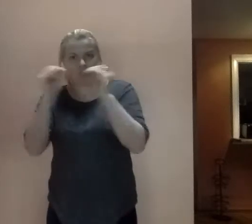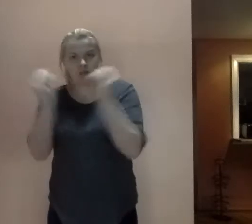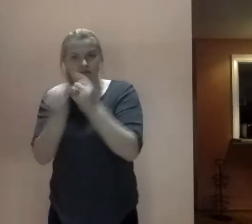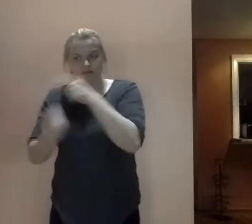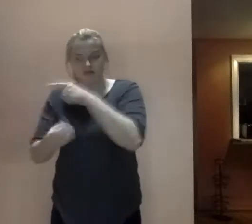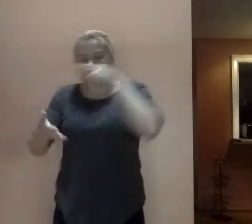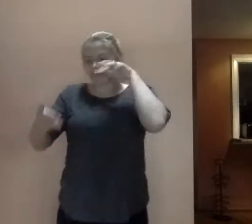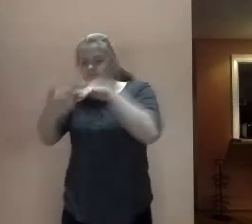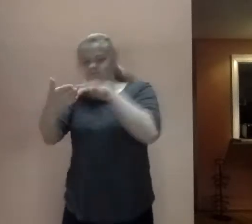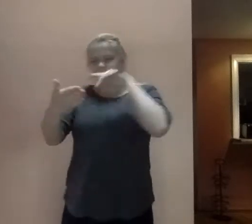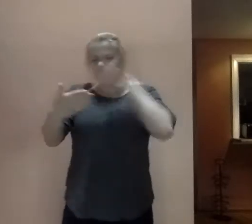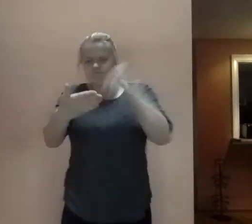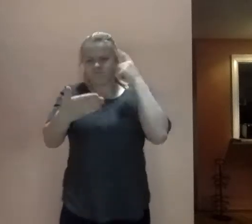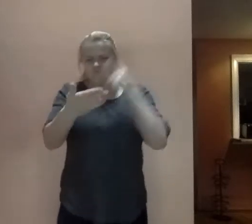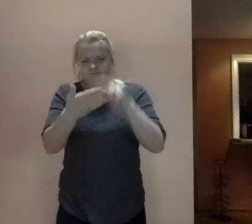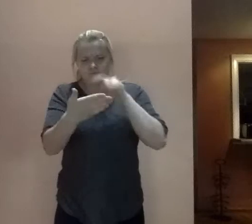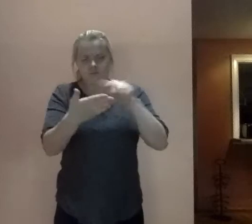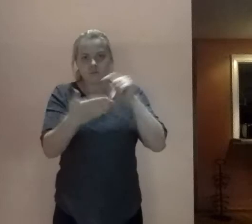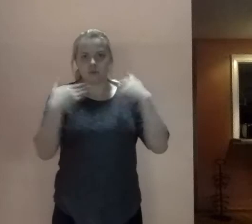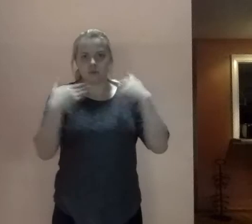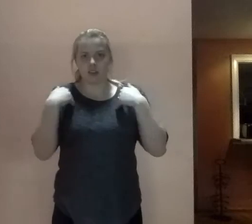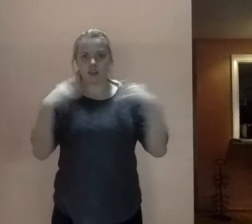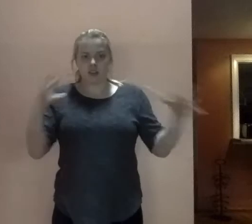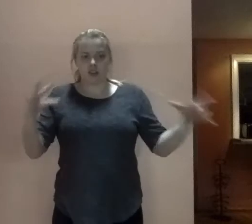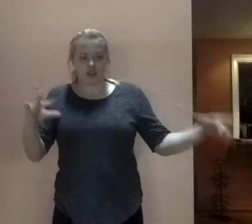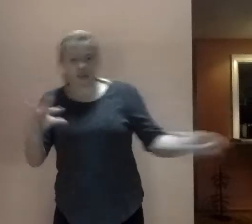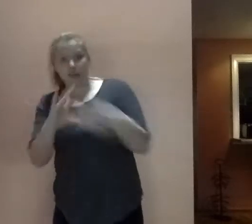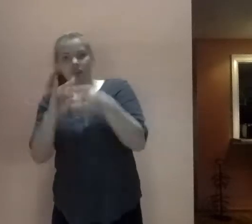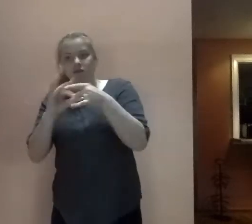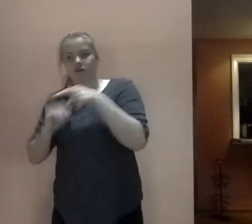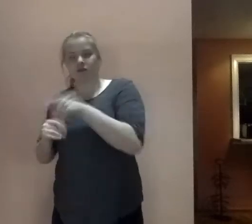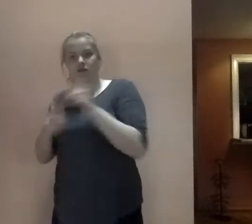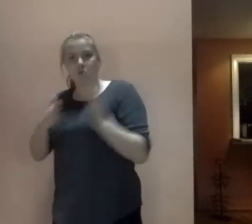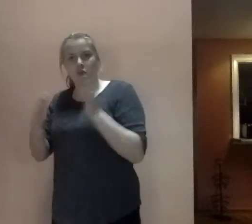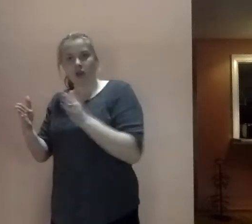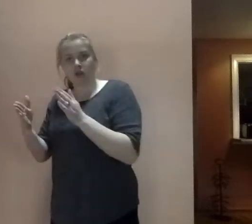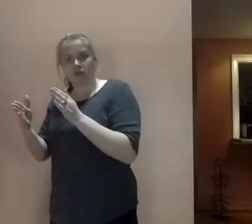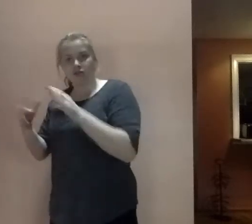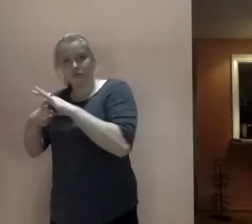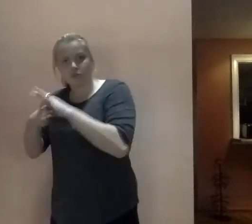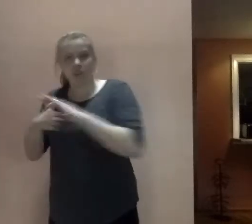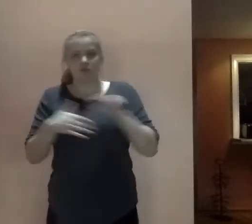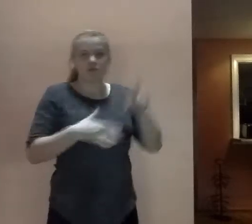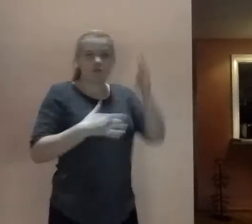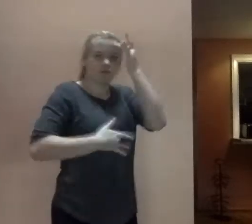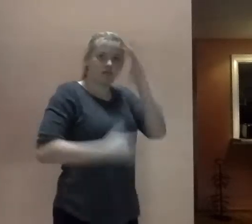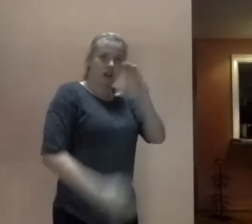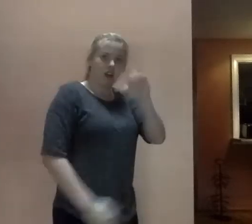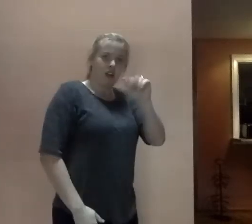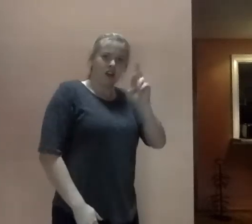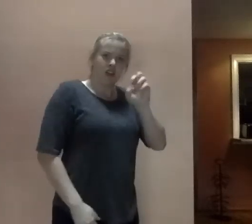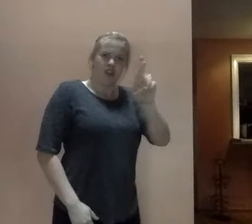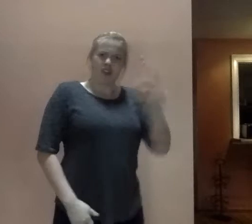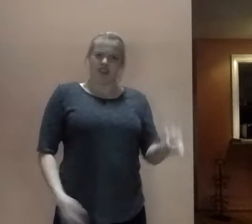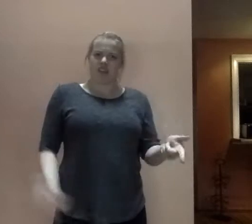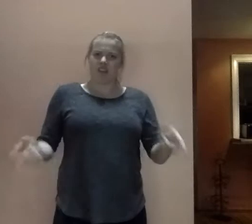studies definitively linking processed meat to cancer. Thank you for calling your American Cancer Society. My name is Sam. I'm a cancer information specialist. How may